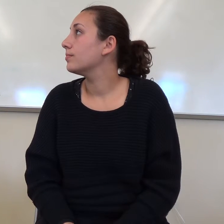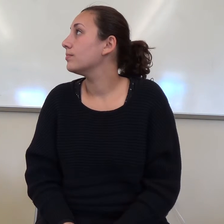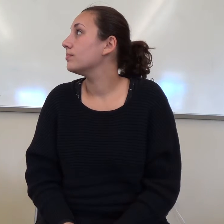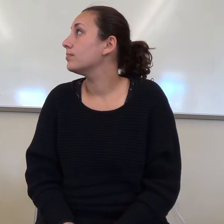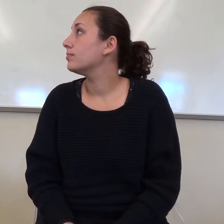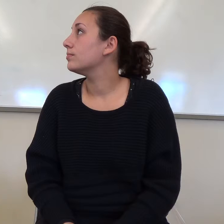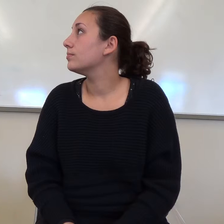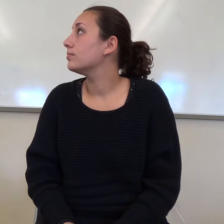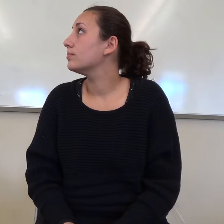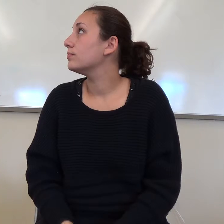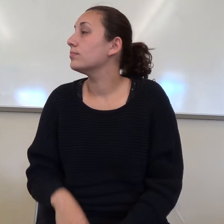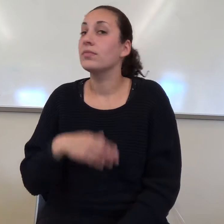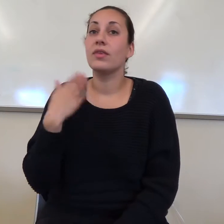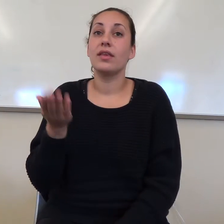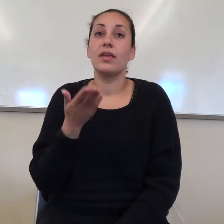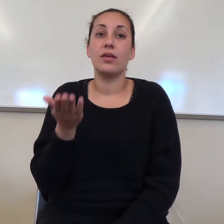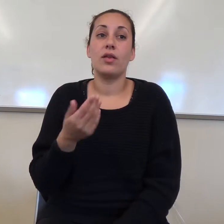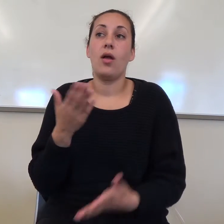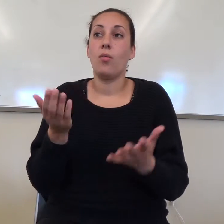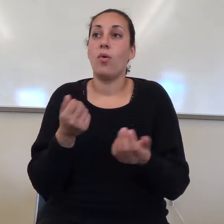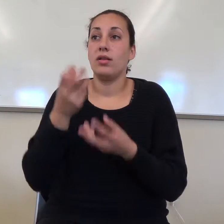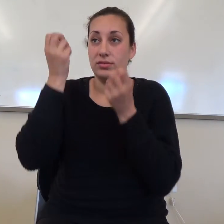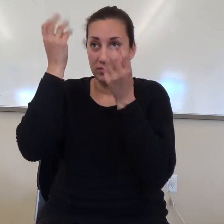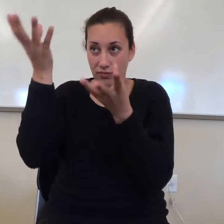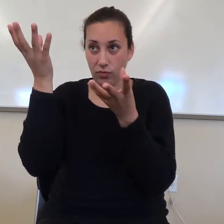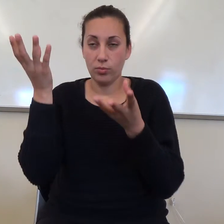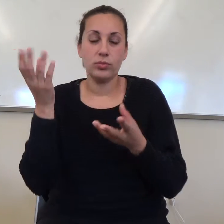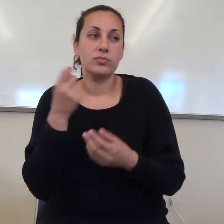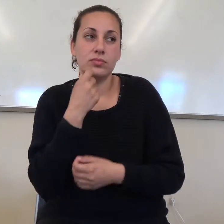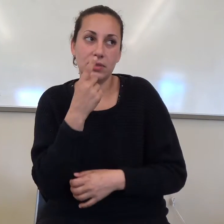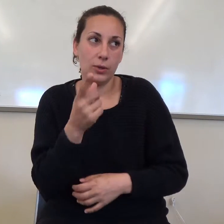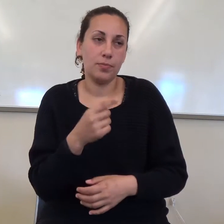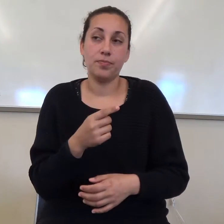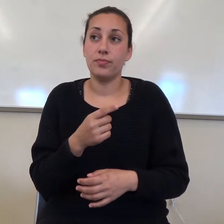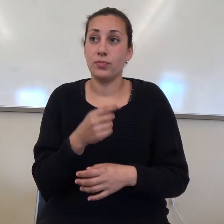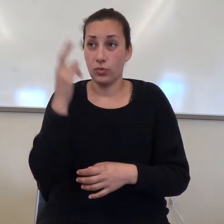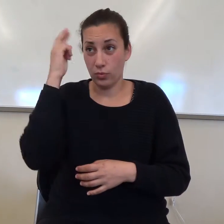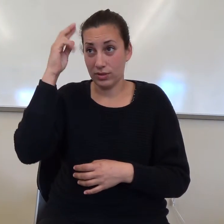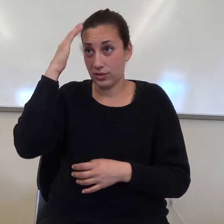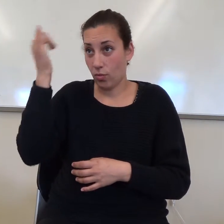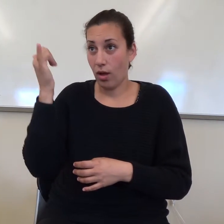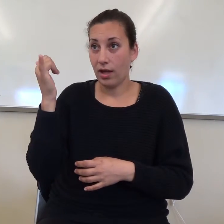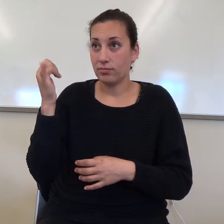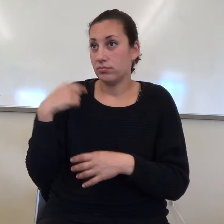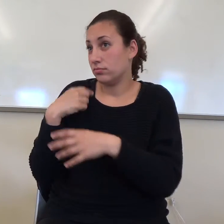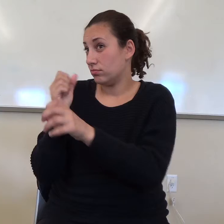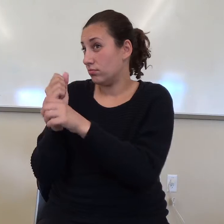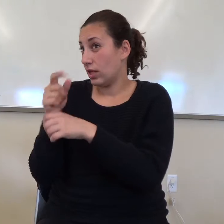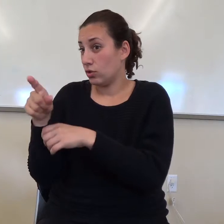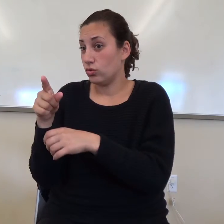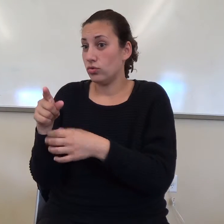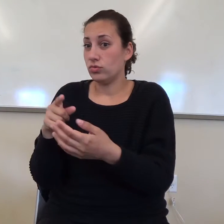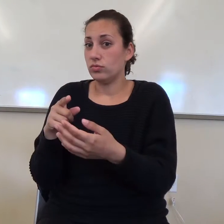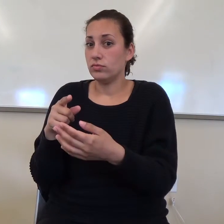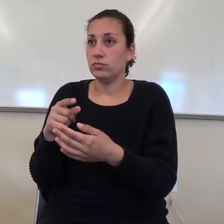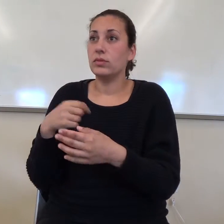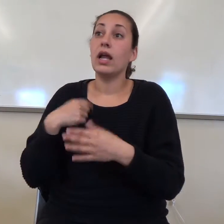this. One of the reasons that I'm making you do this, a seemingly impossible task,